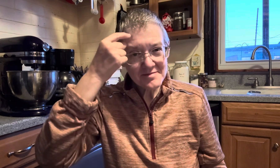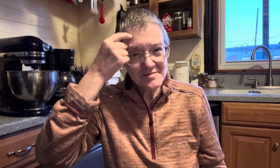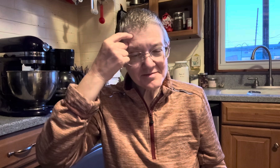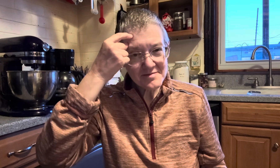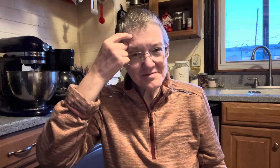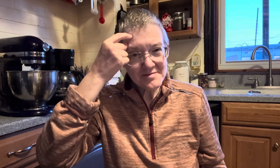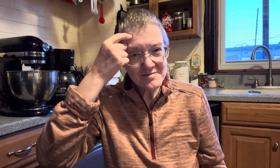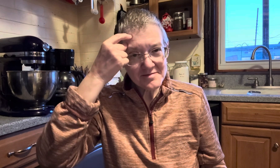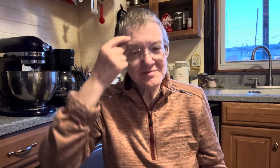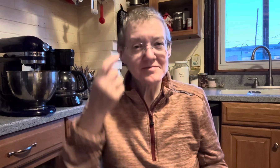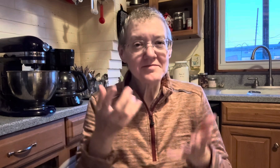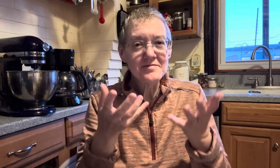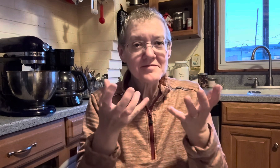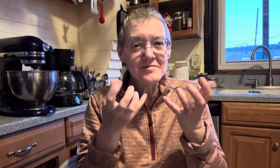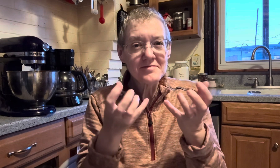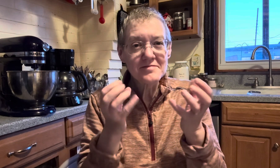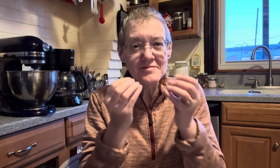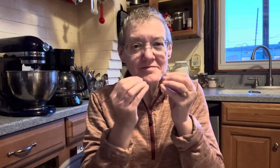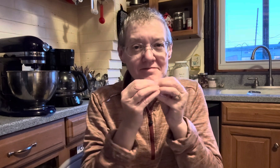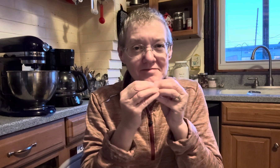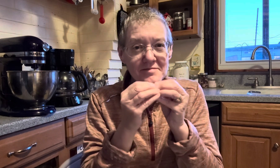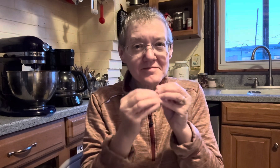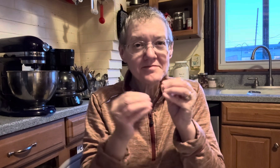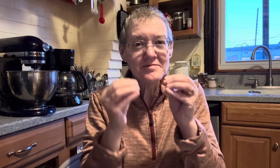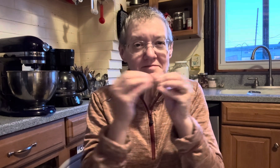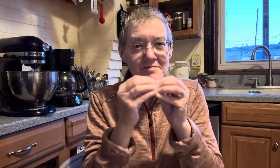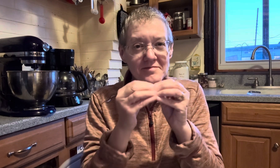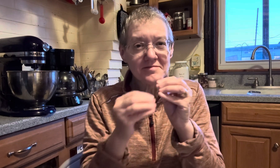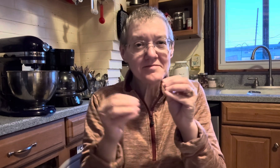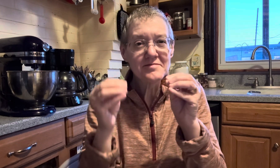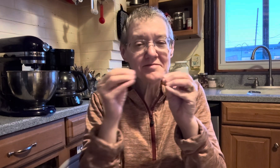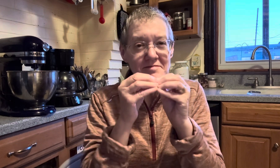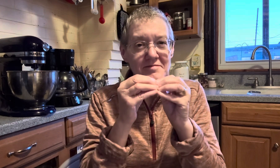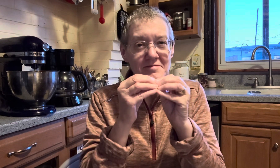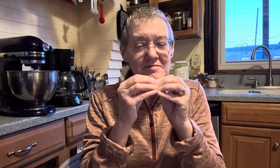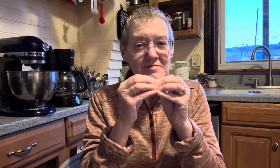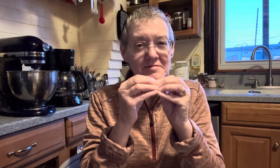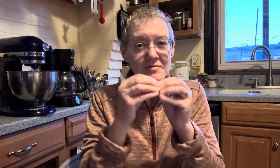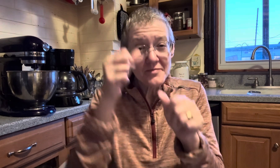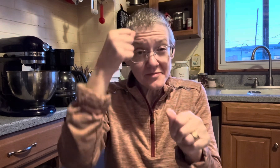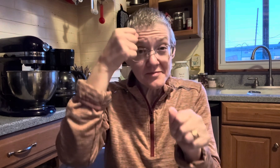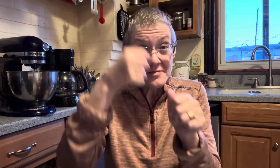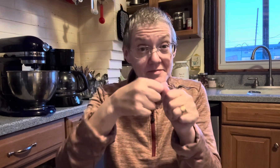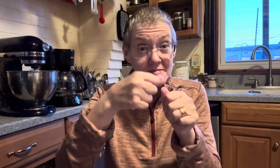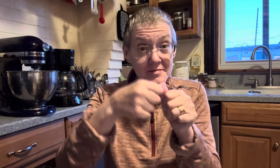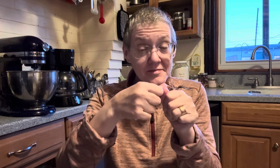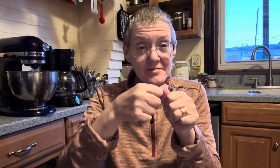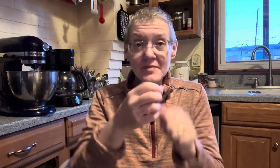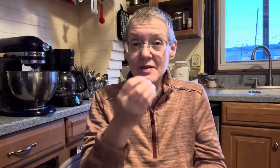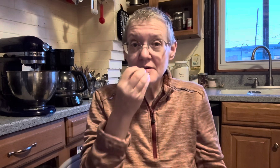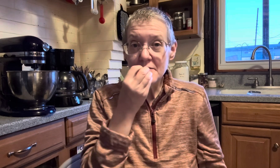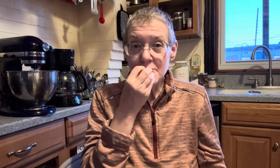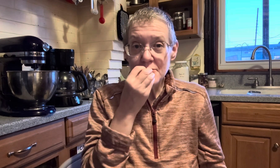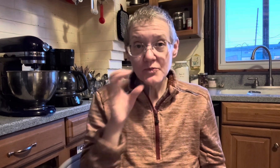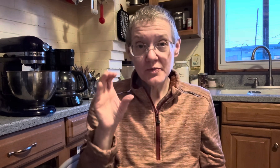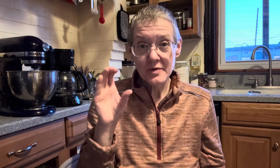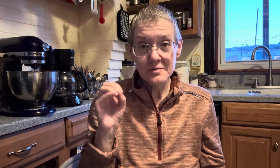My addictive brain wants more and more and more. Because remember,